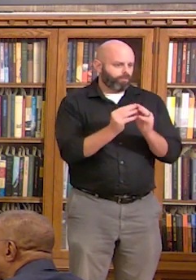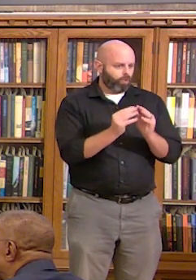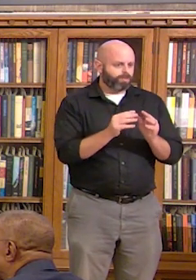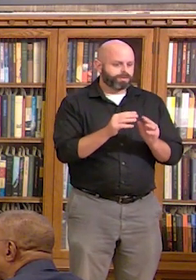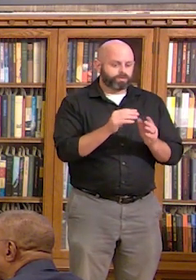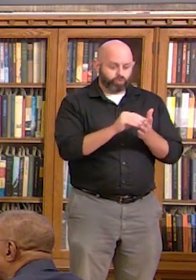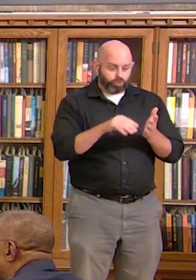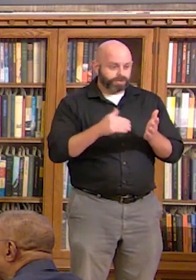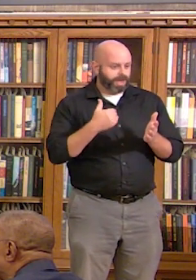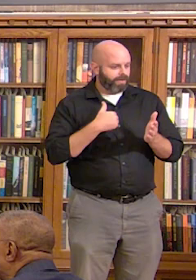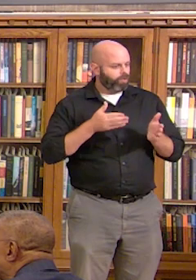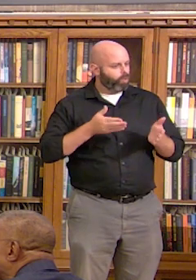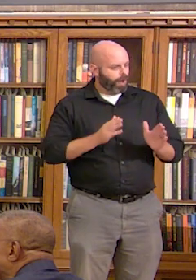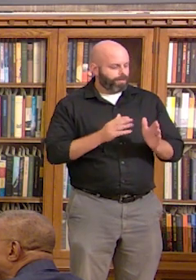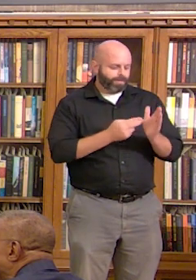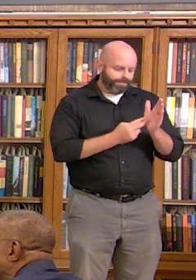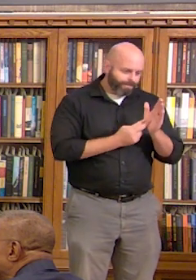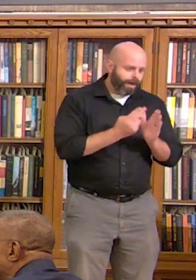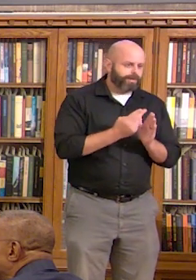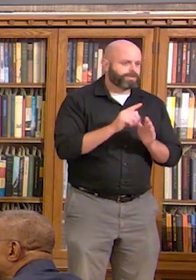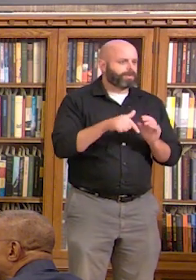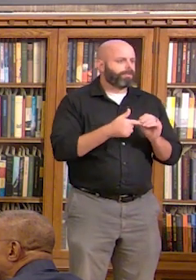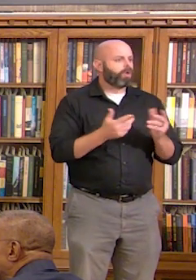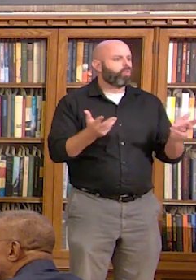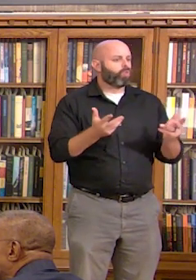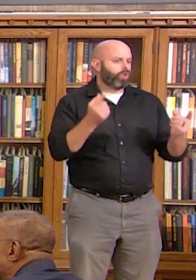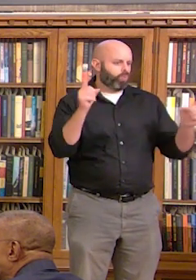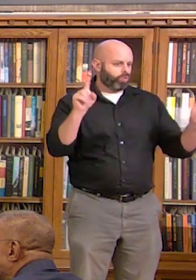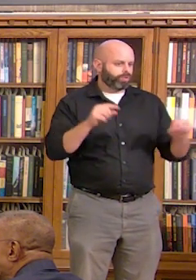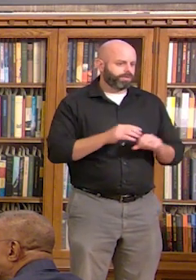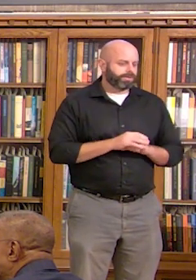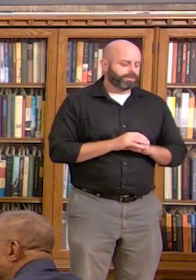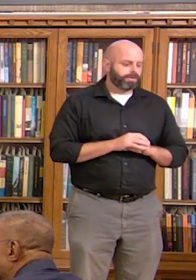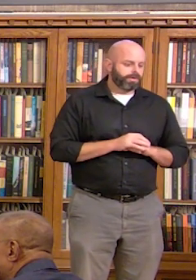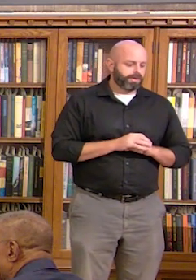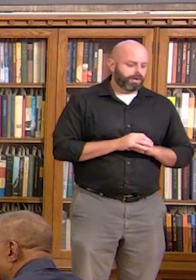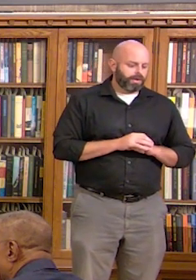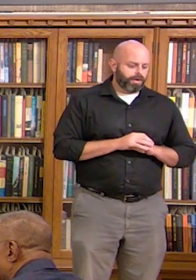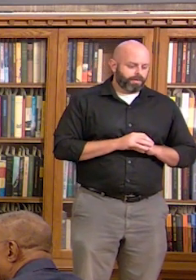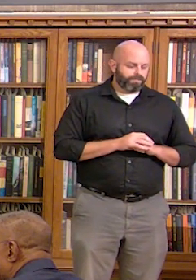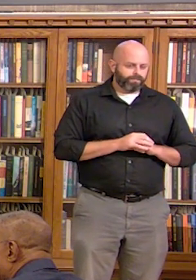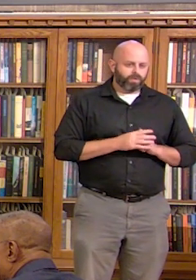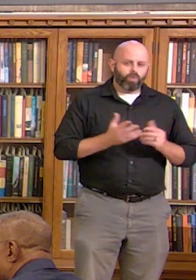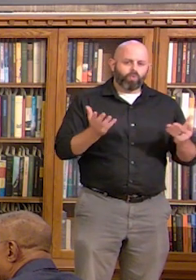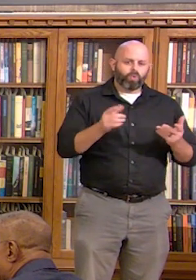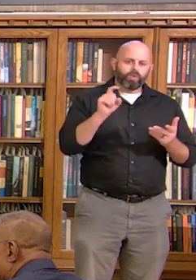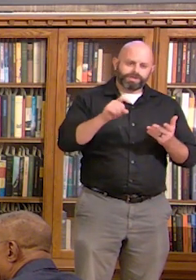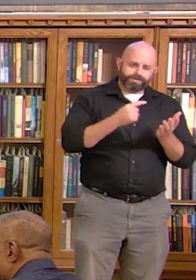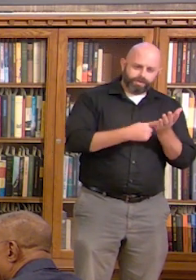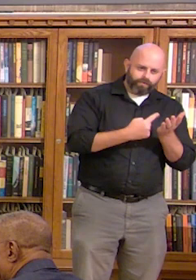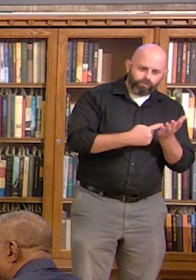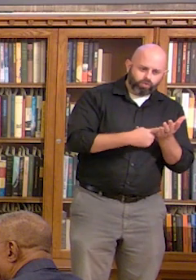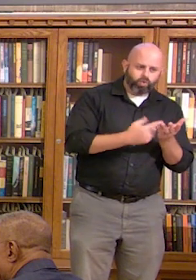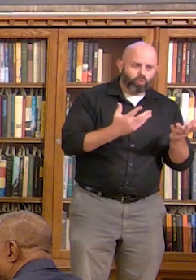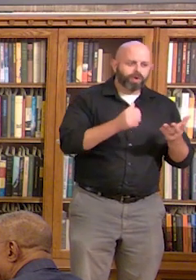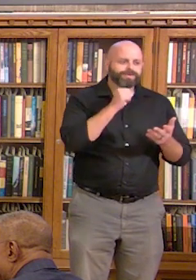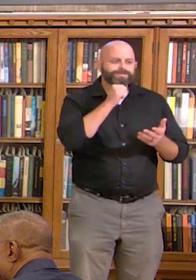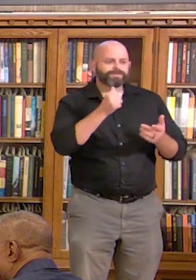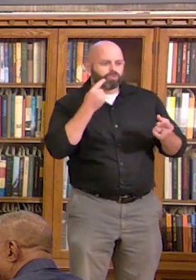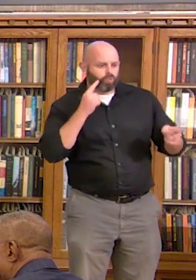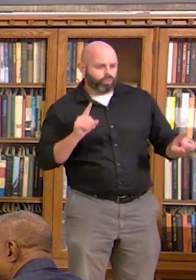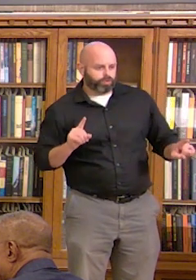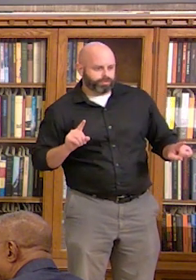a way of being very honest about what works um what you need to cover what didn't work